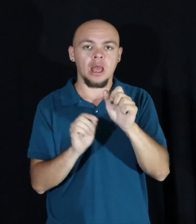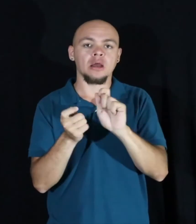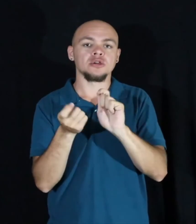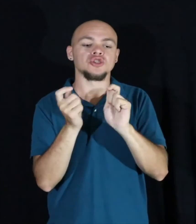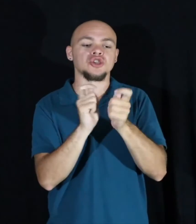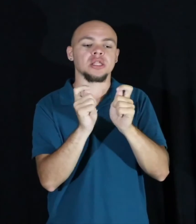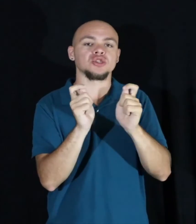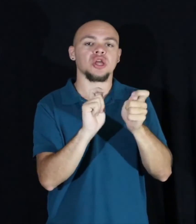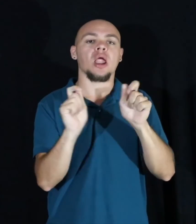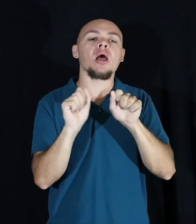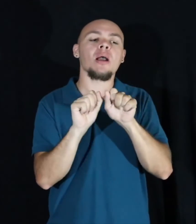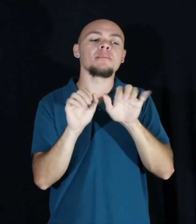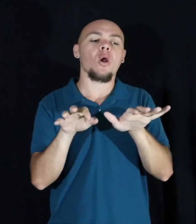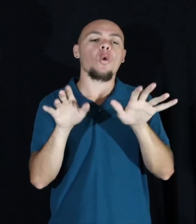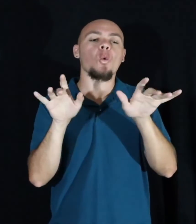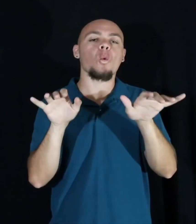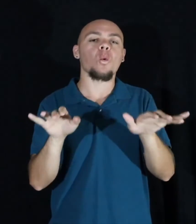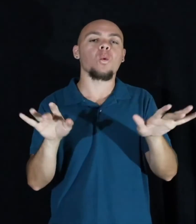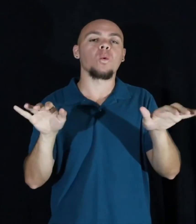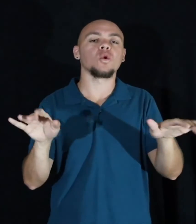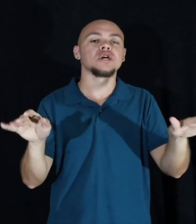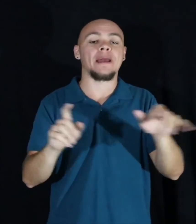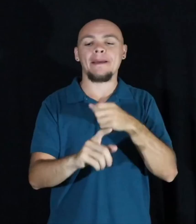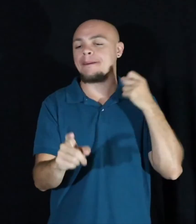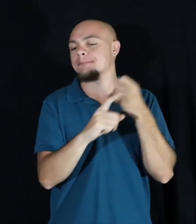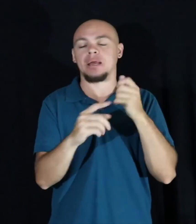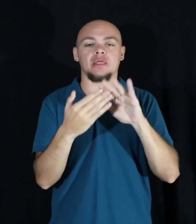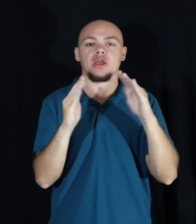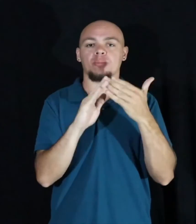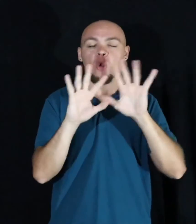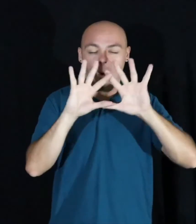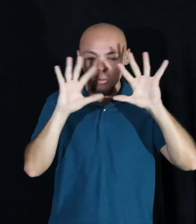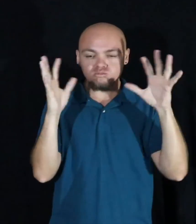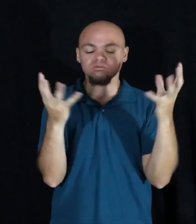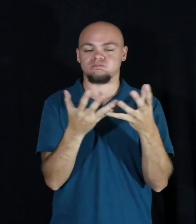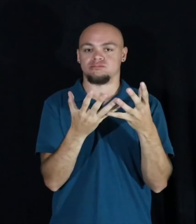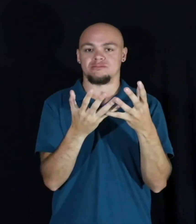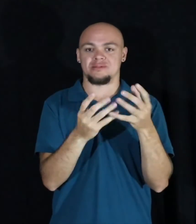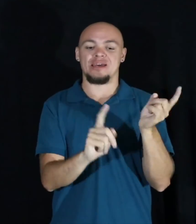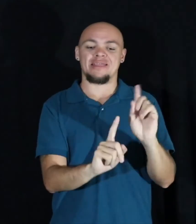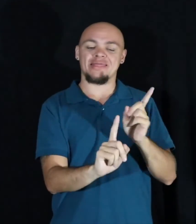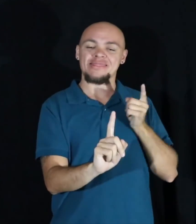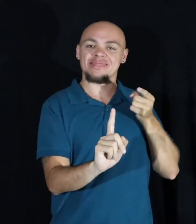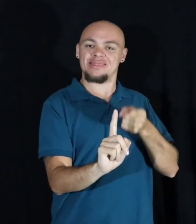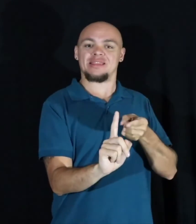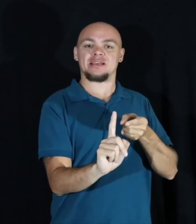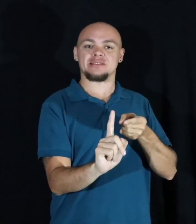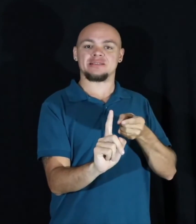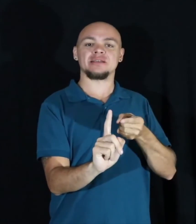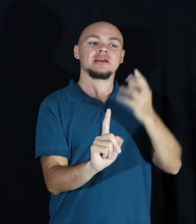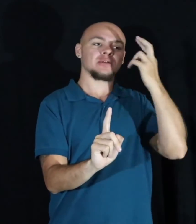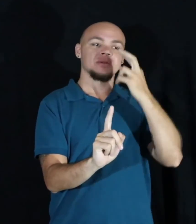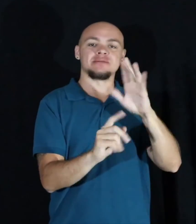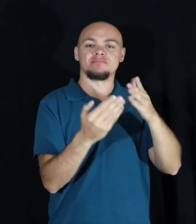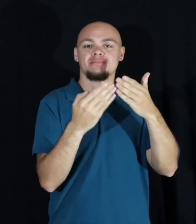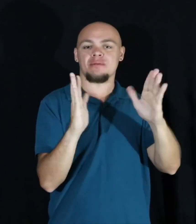effect that's going to impact the entire community. This is the premise behind public